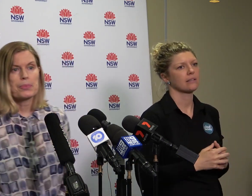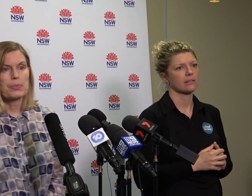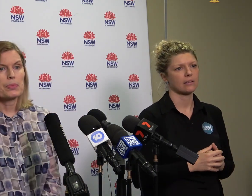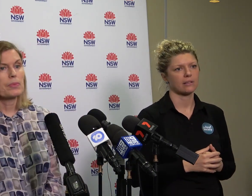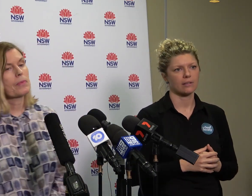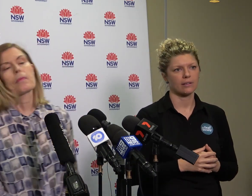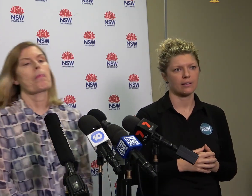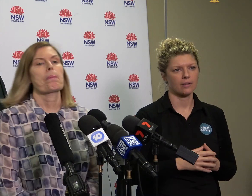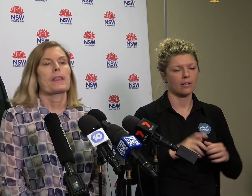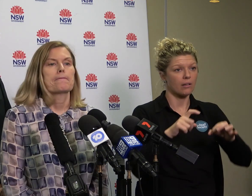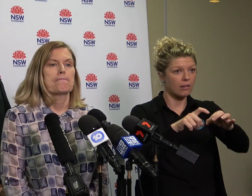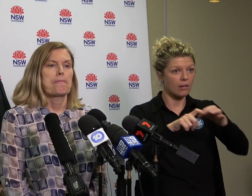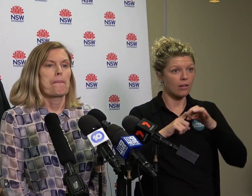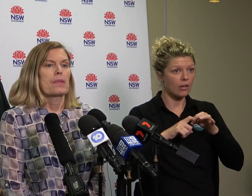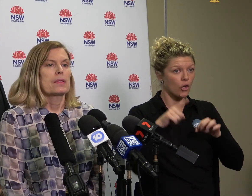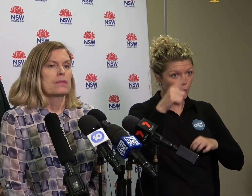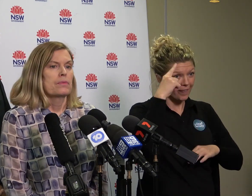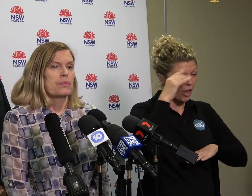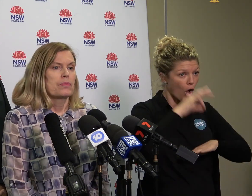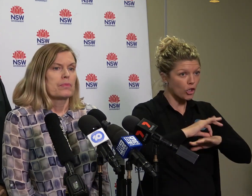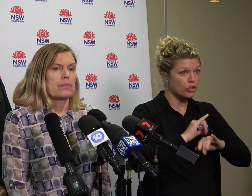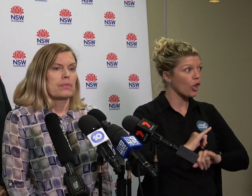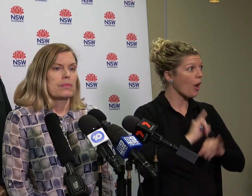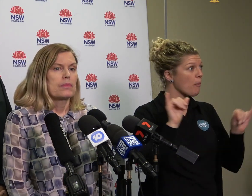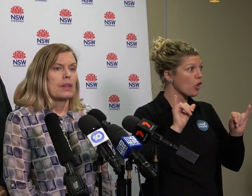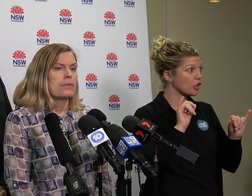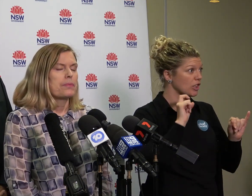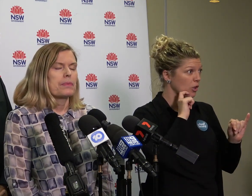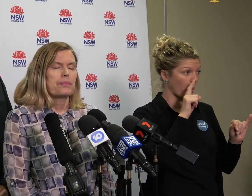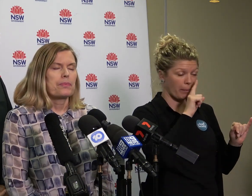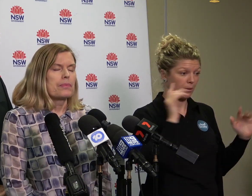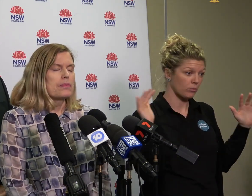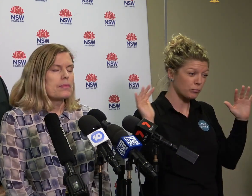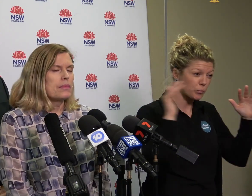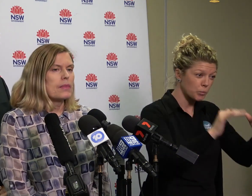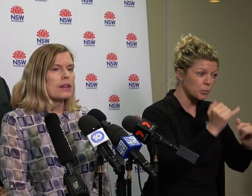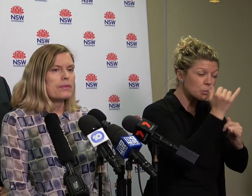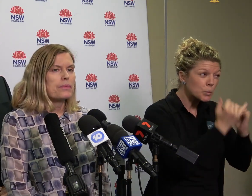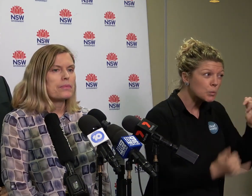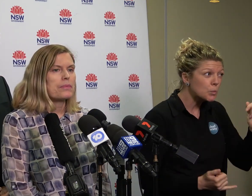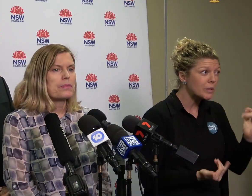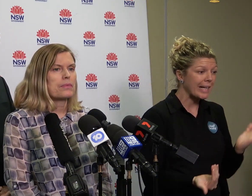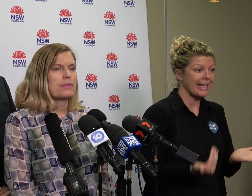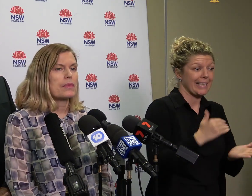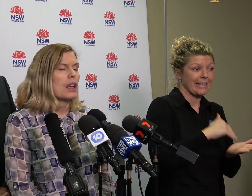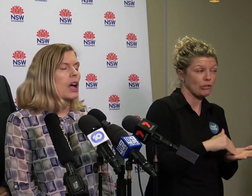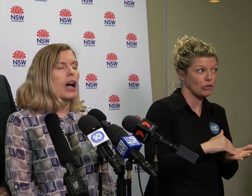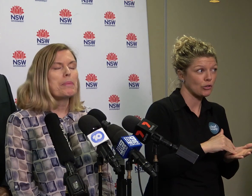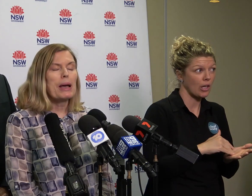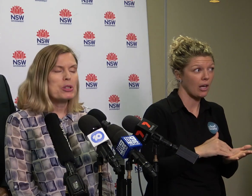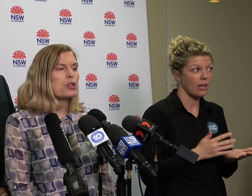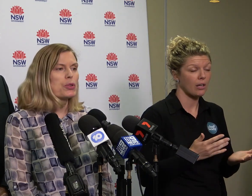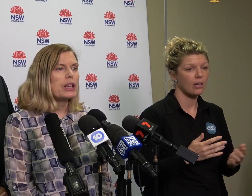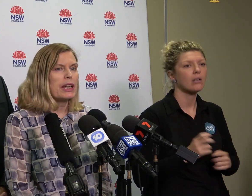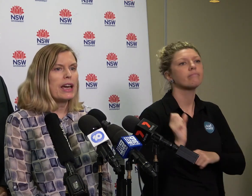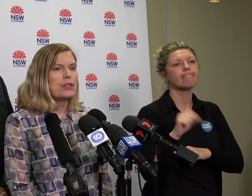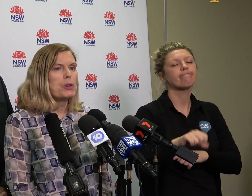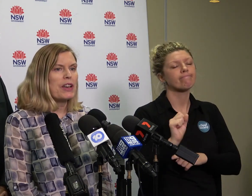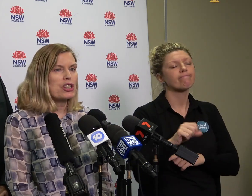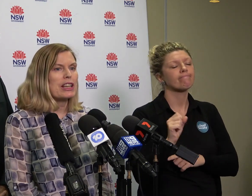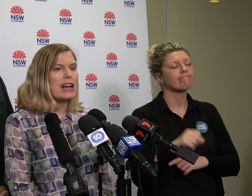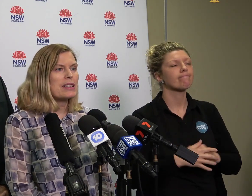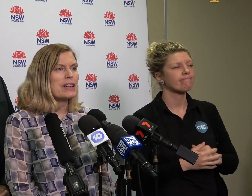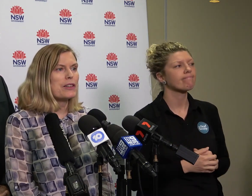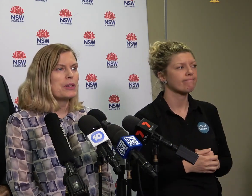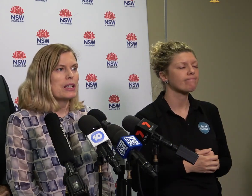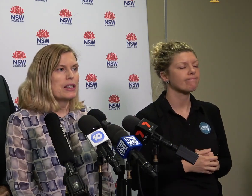anticipate, though, your emergency department's going to be even more overwhelmed in the flu season ahead with this extra load? Absolutely, and